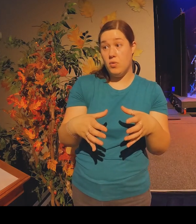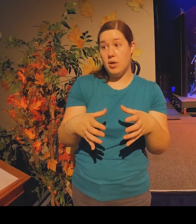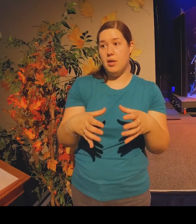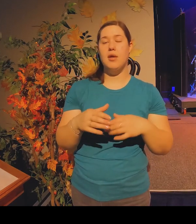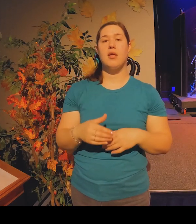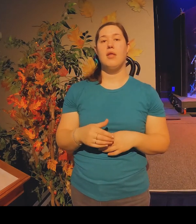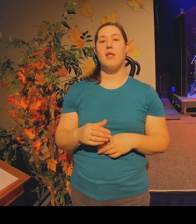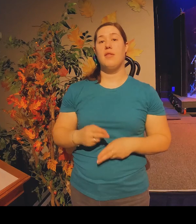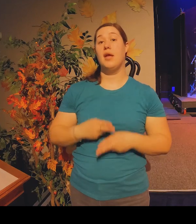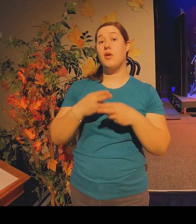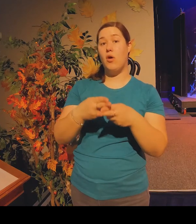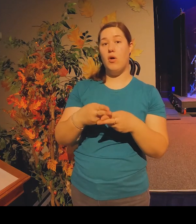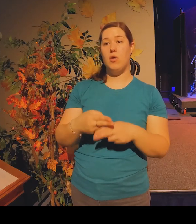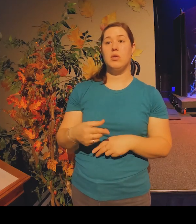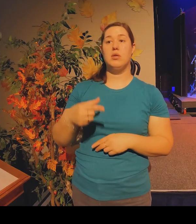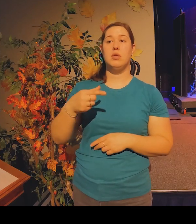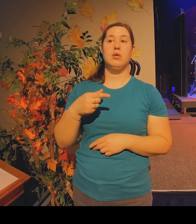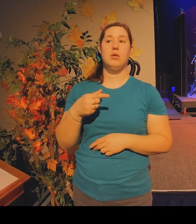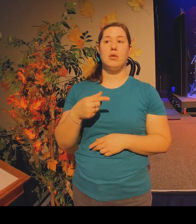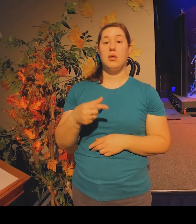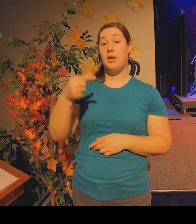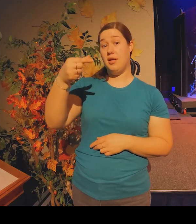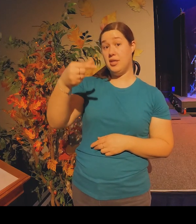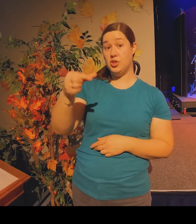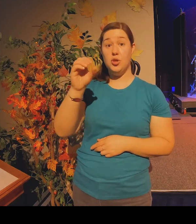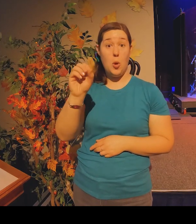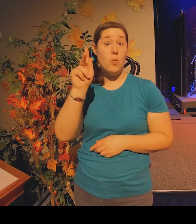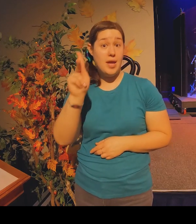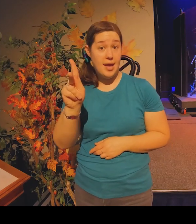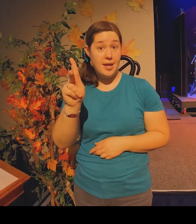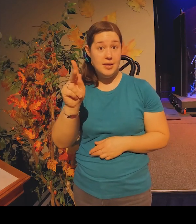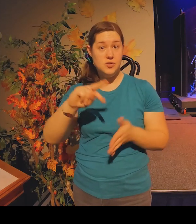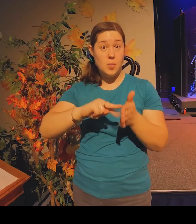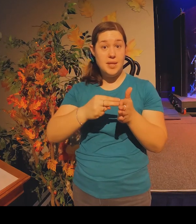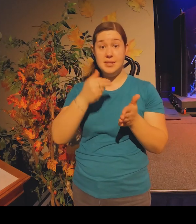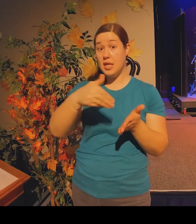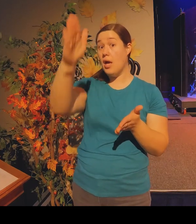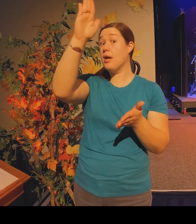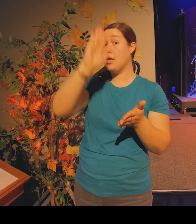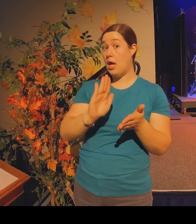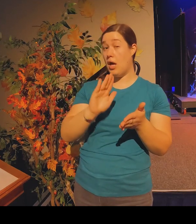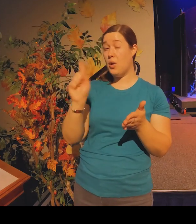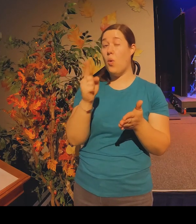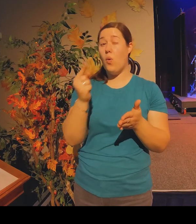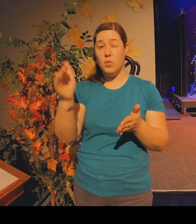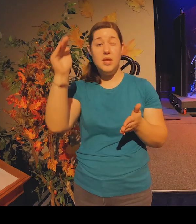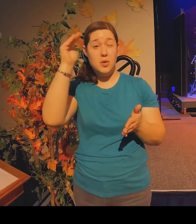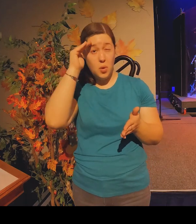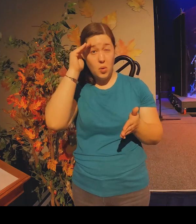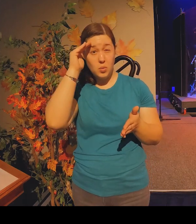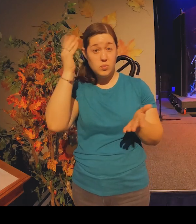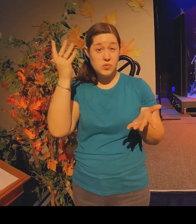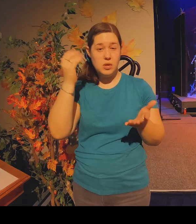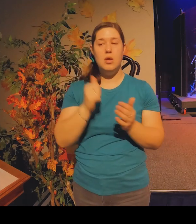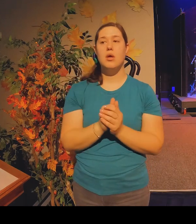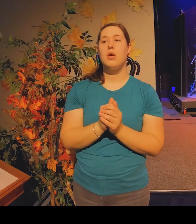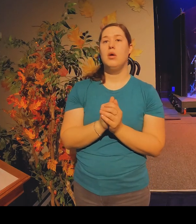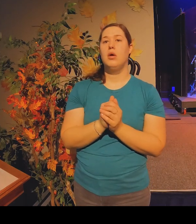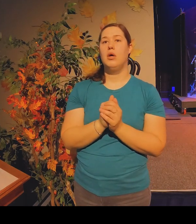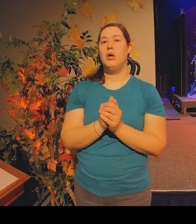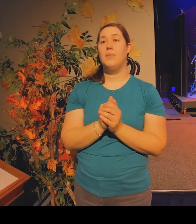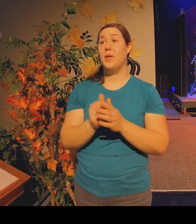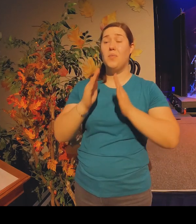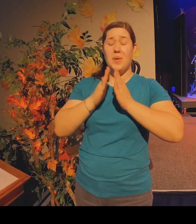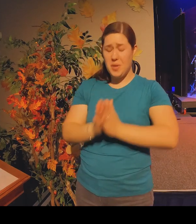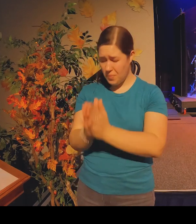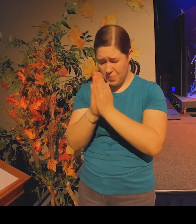prayers that we pray and pray and pray. Maybe we prayed all of our lives and we think we don't have an answer. And honestly, on this side of heaven, we won't know the answer.